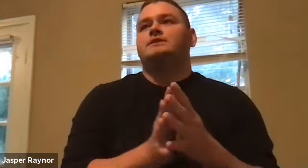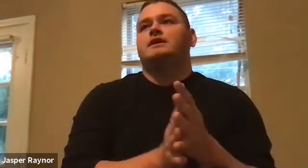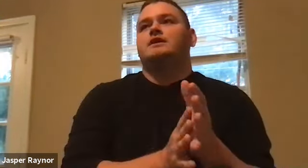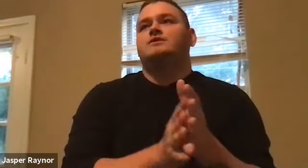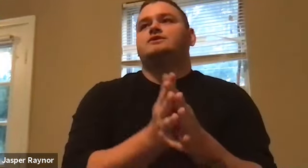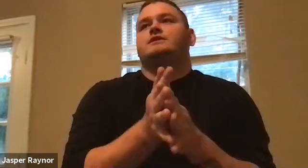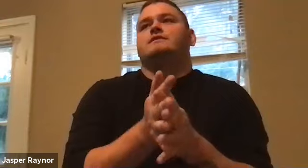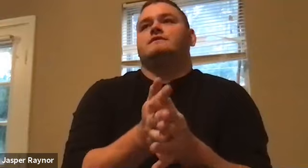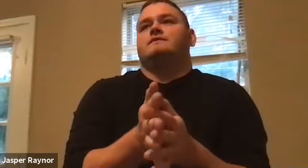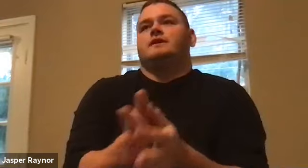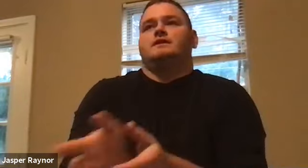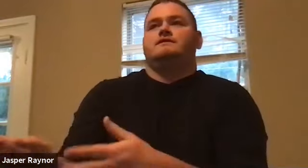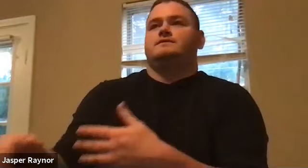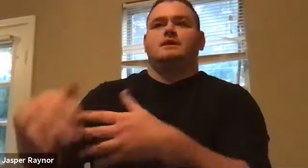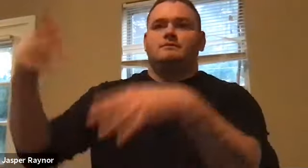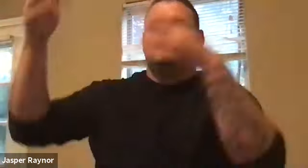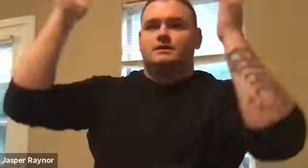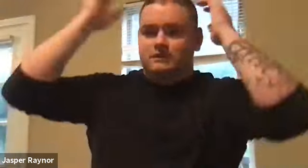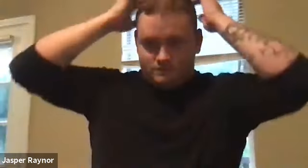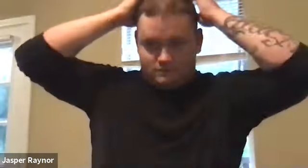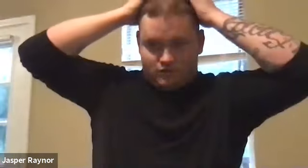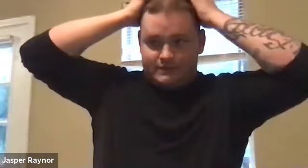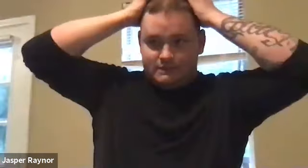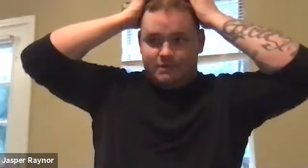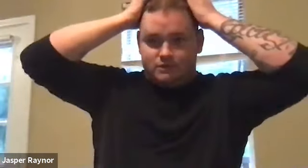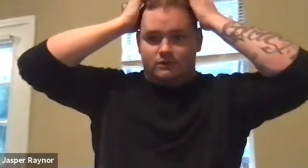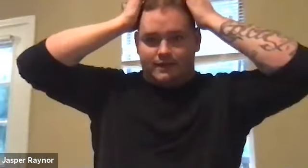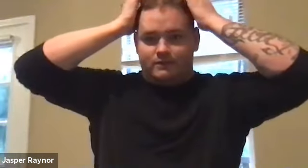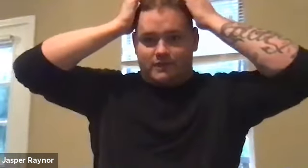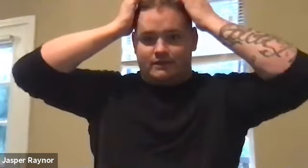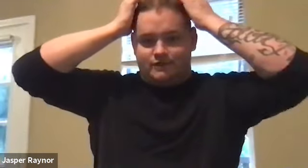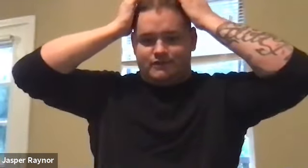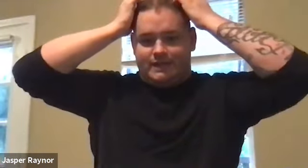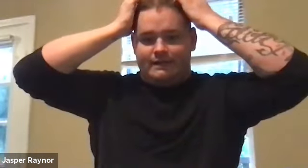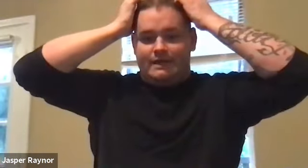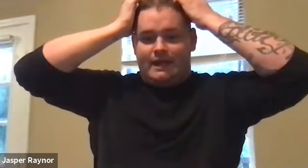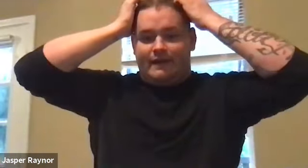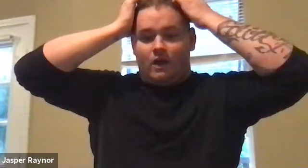the conclusion of some crazy puzzle that they were trying to understand, and they go,